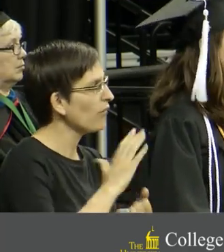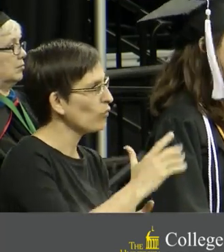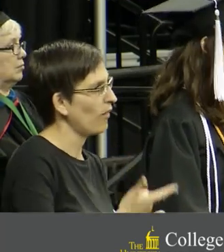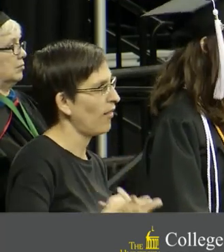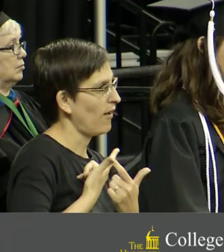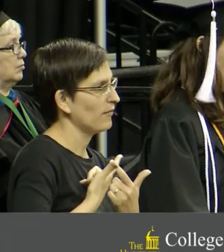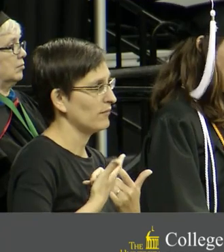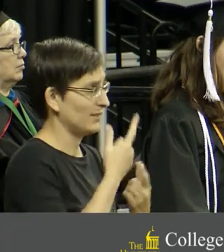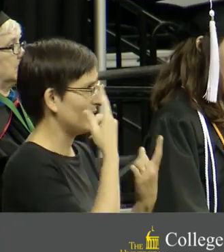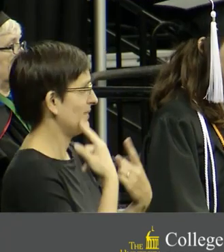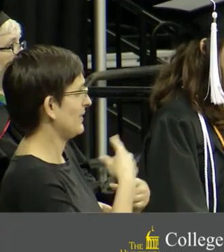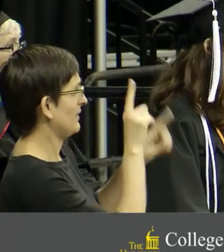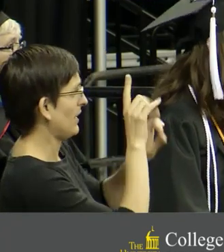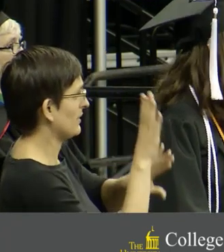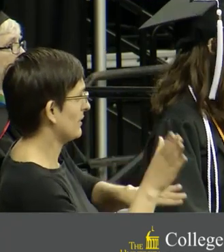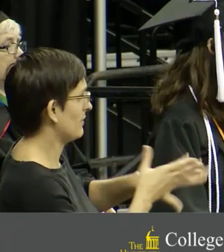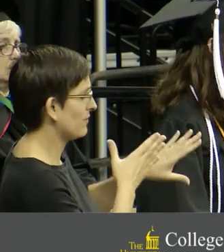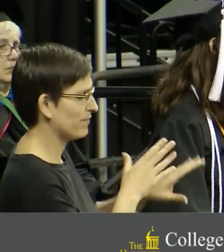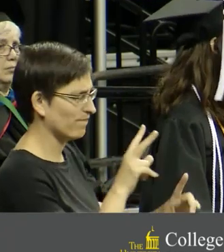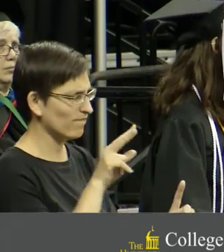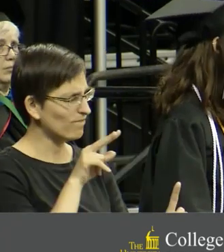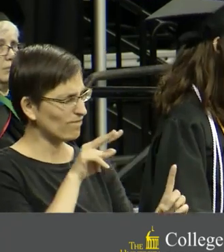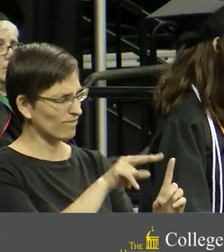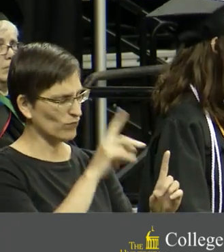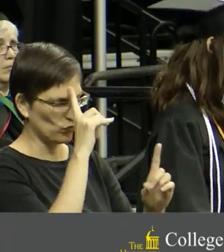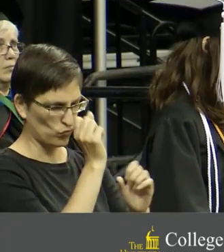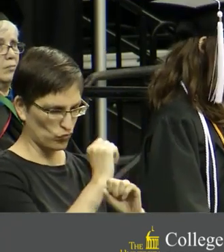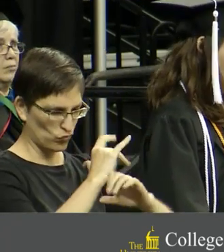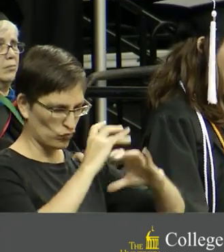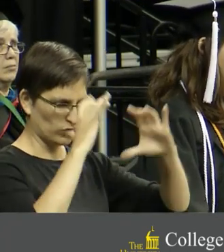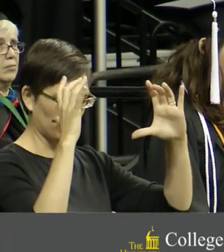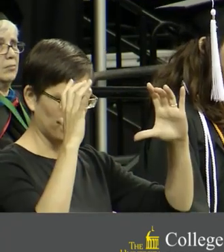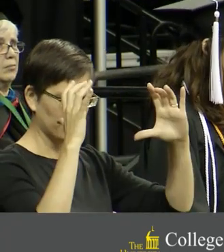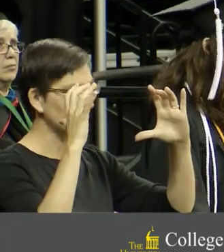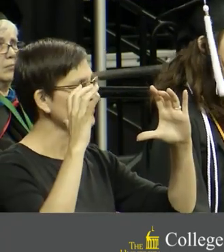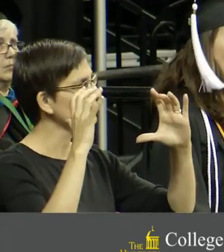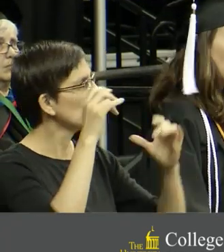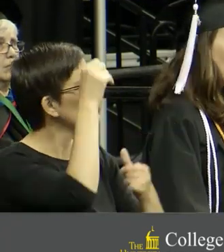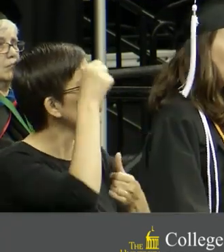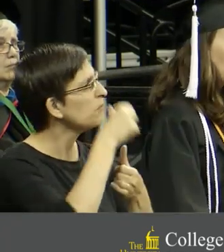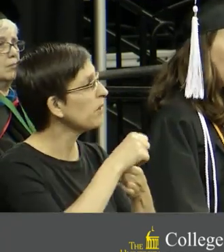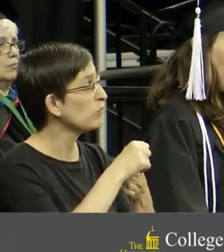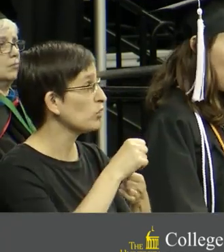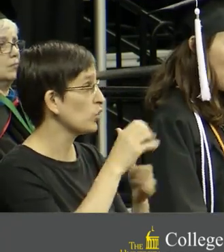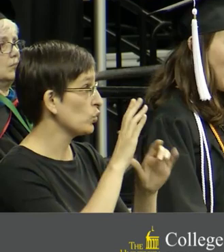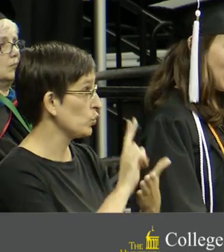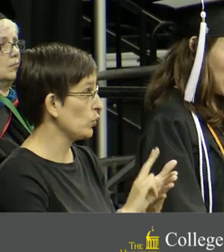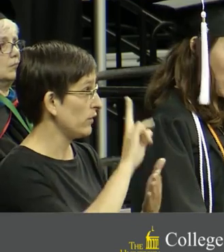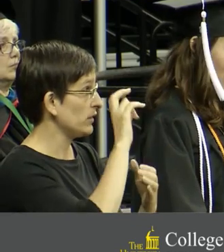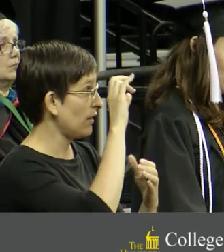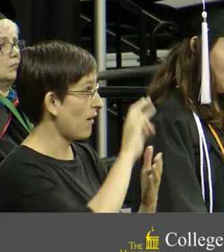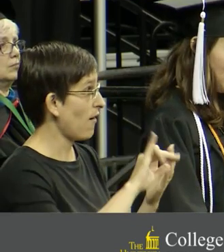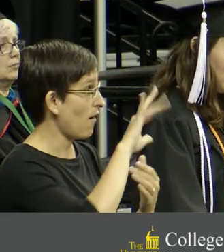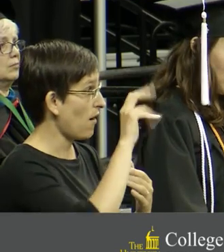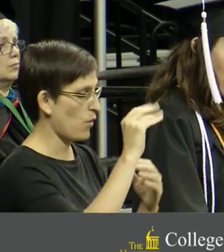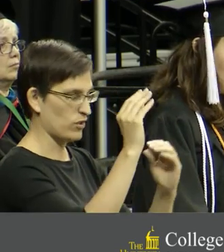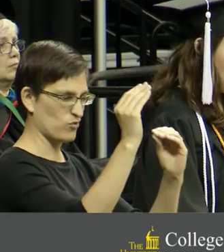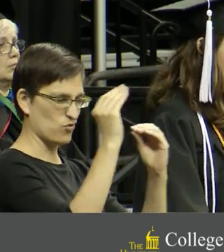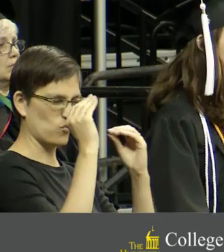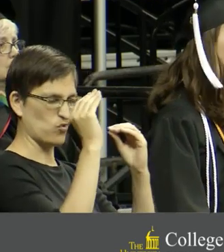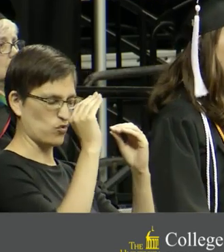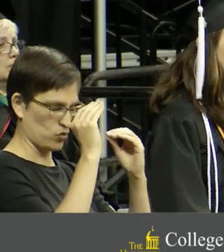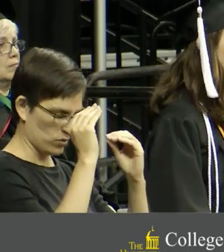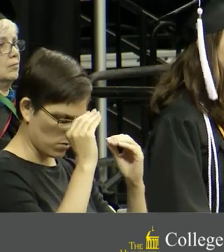Forget about success and focus on your dreams. Remember all that the University of Iowa has taught you,